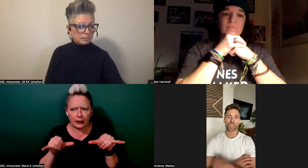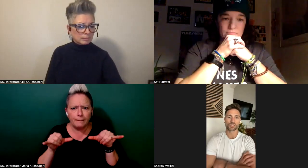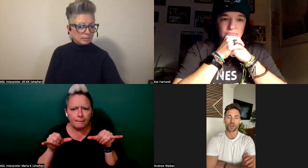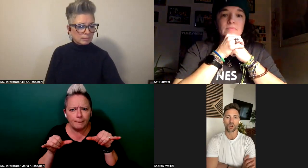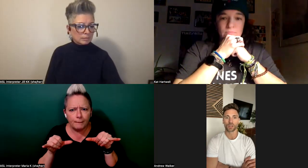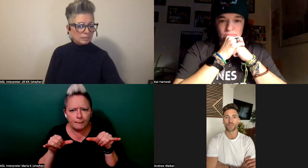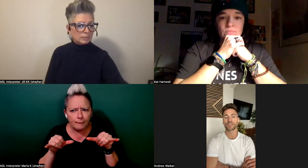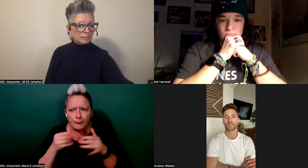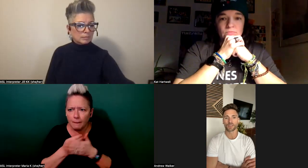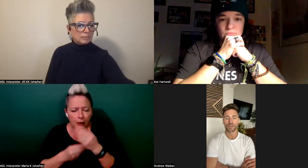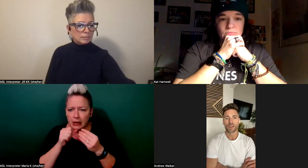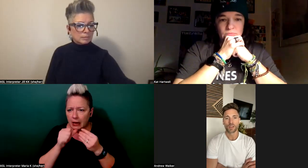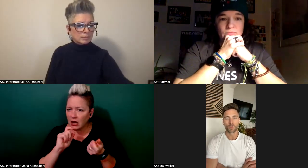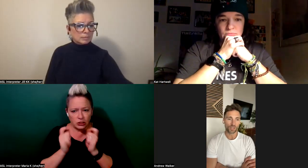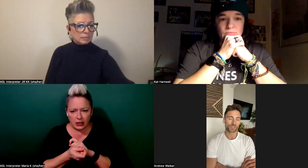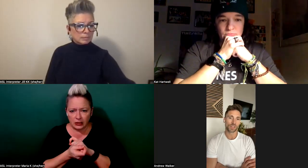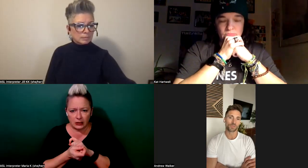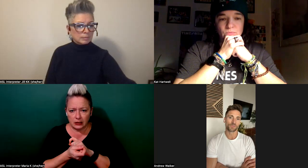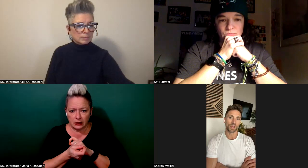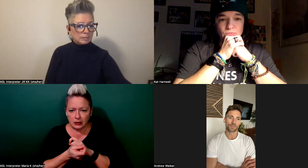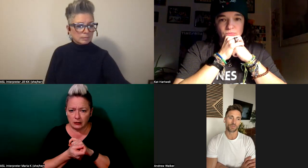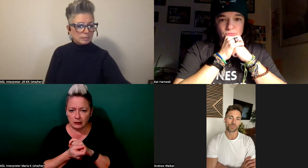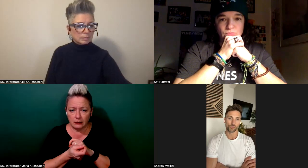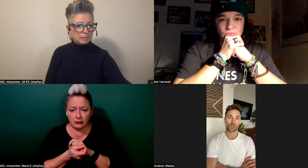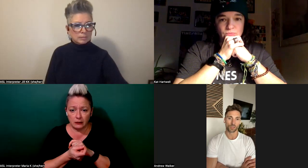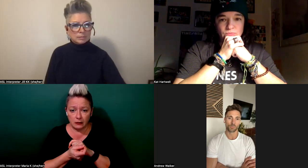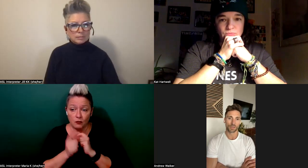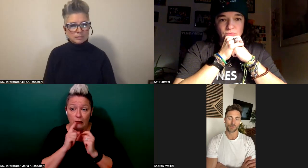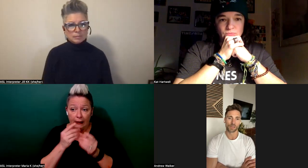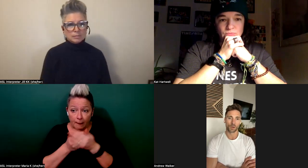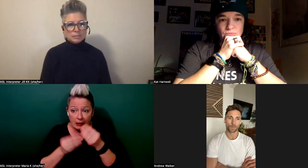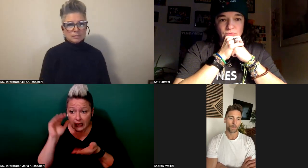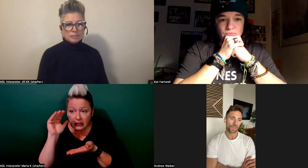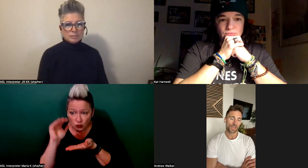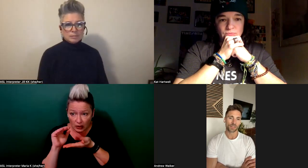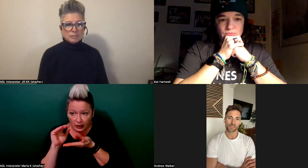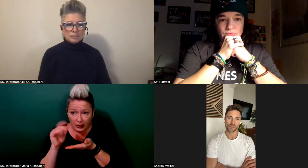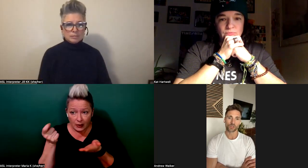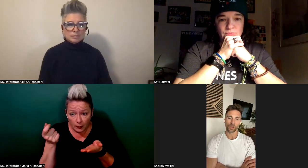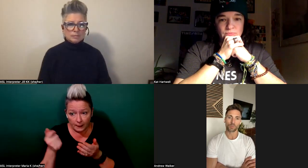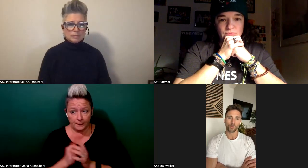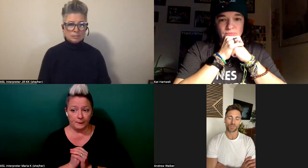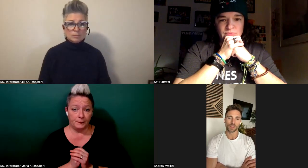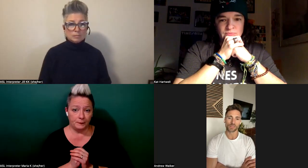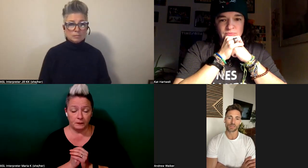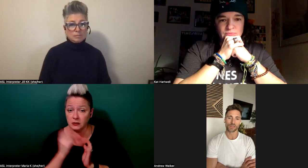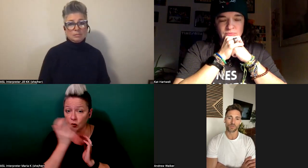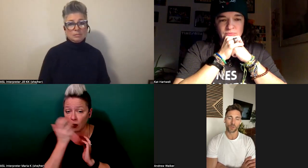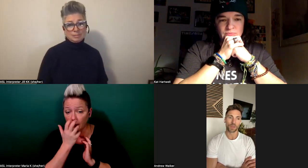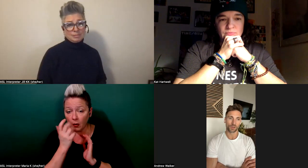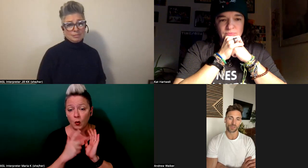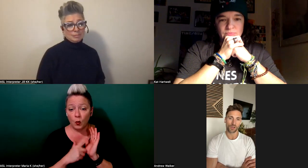haven't changed at all. If anything, the budgets have shrunk a little bit. So it's incredible what